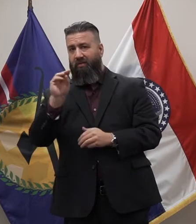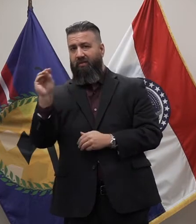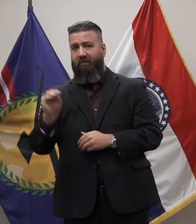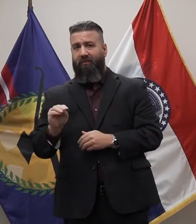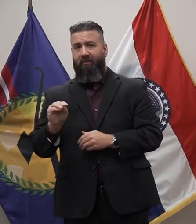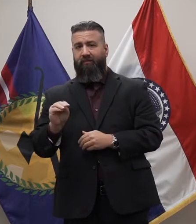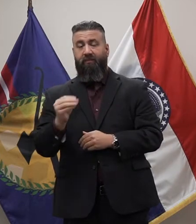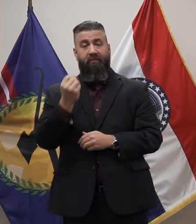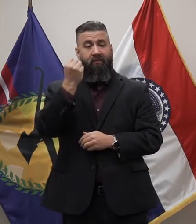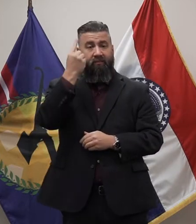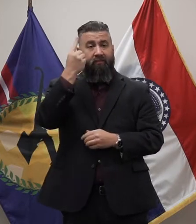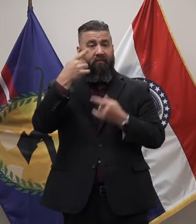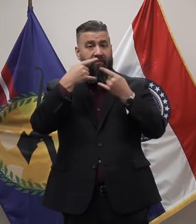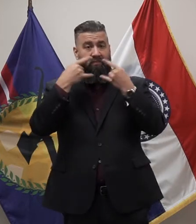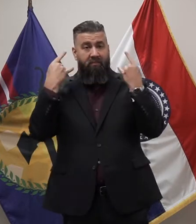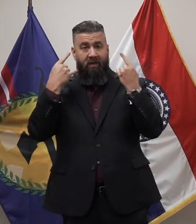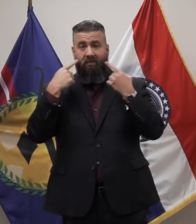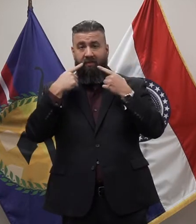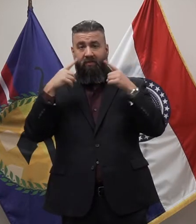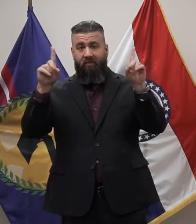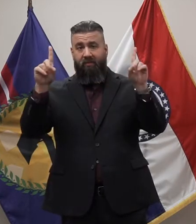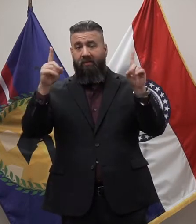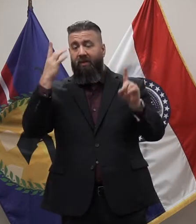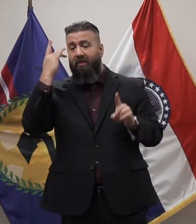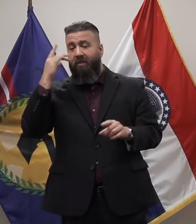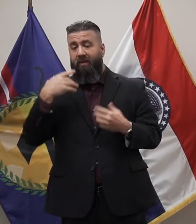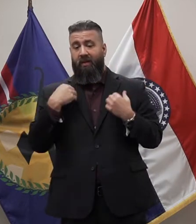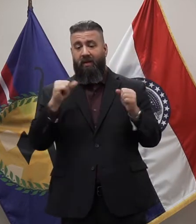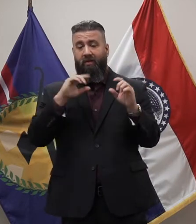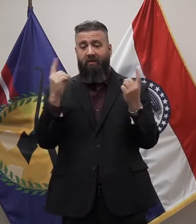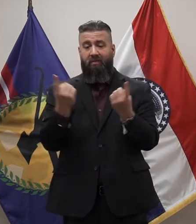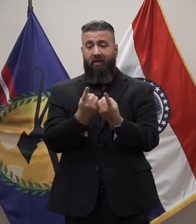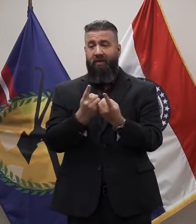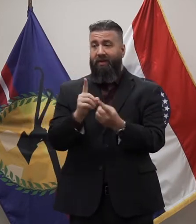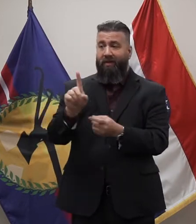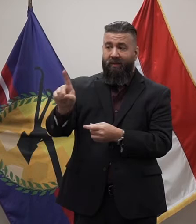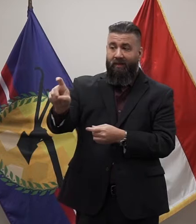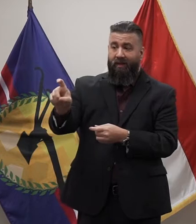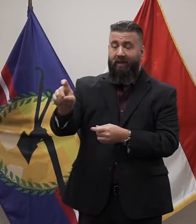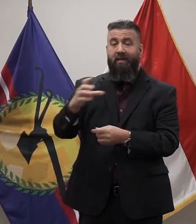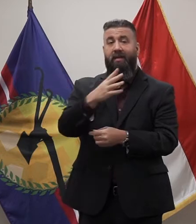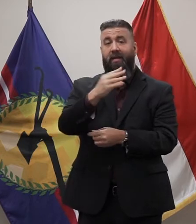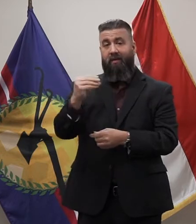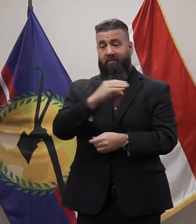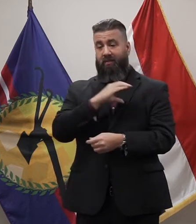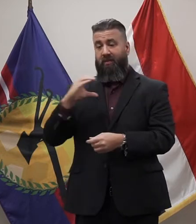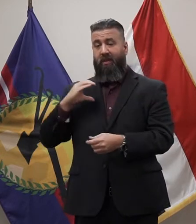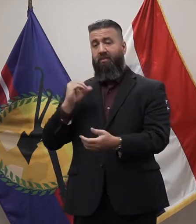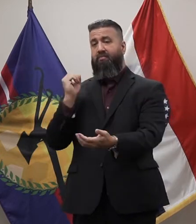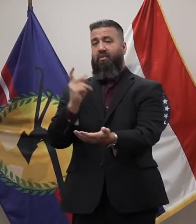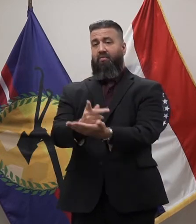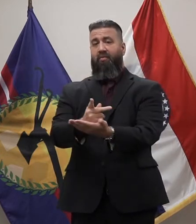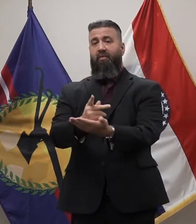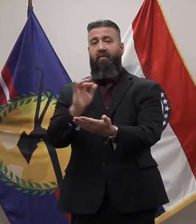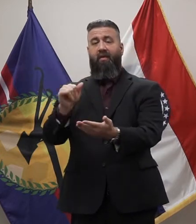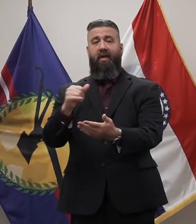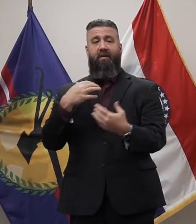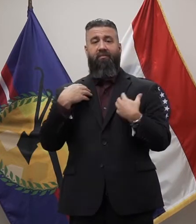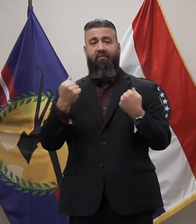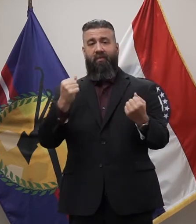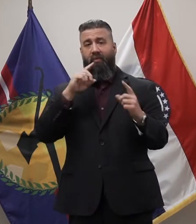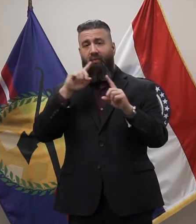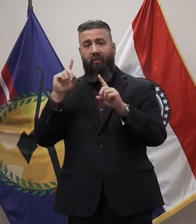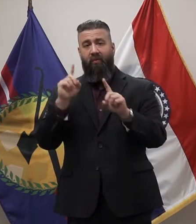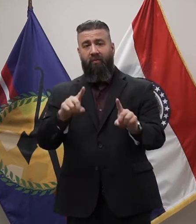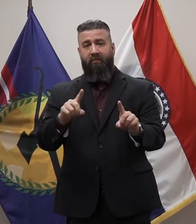Masks work. That's why the health department asked for, and the council approved, this critical public health order. Our